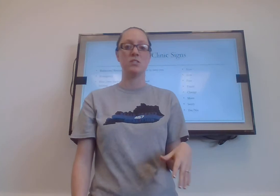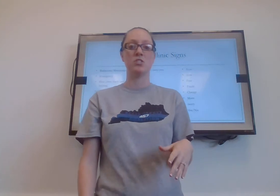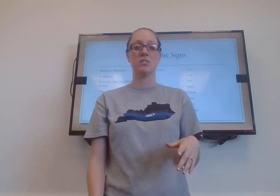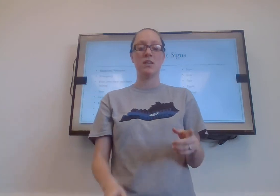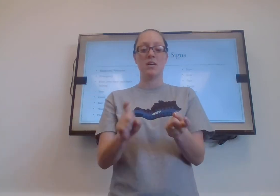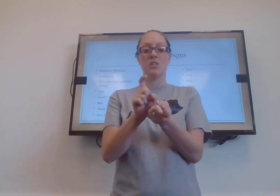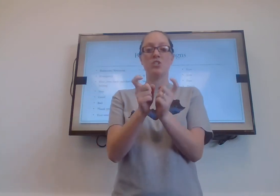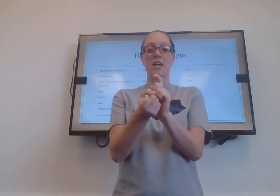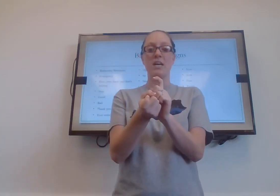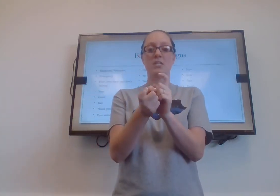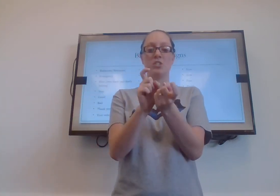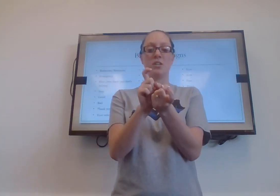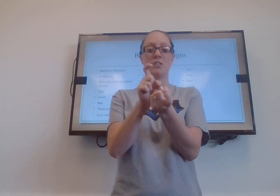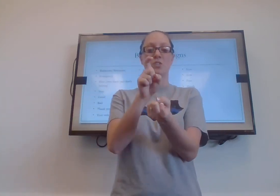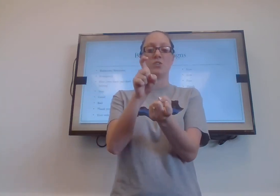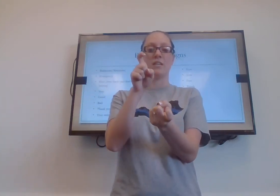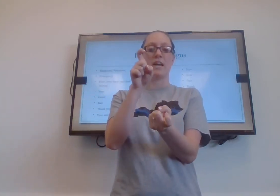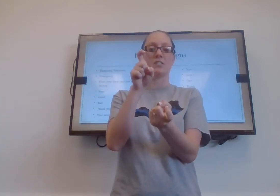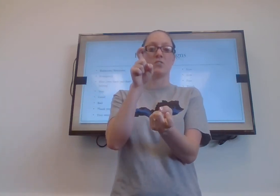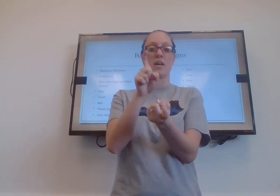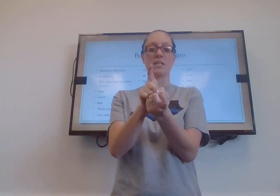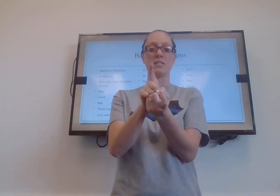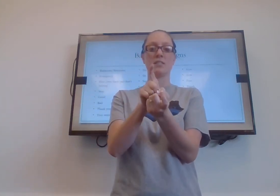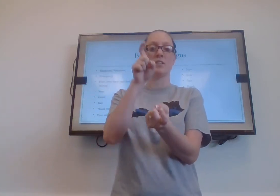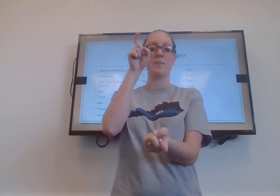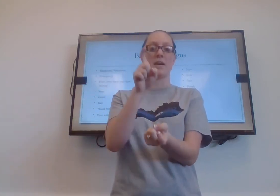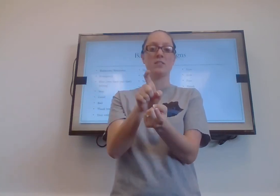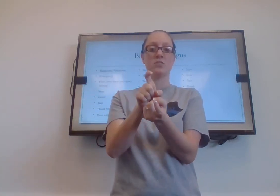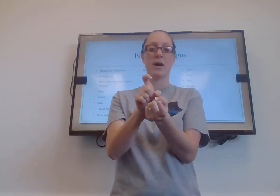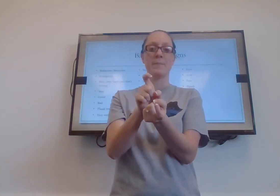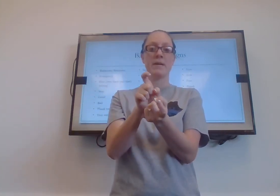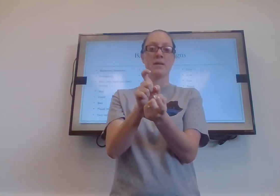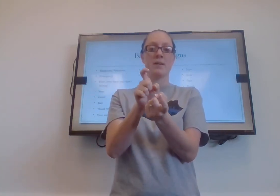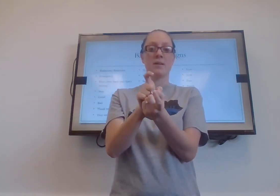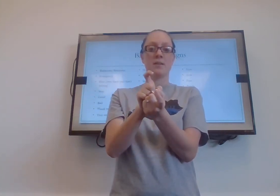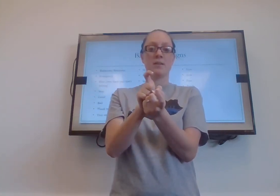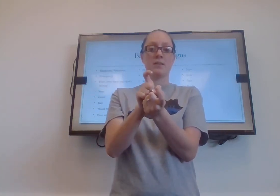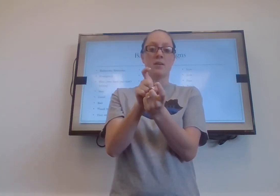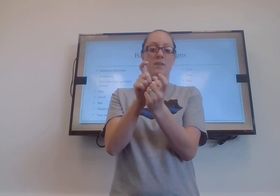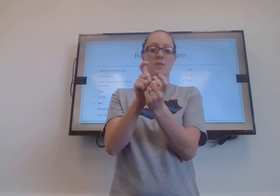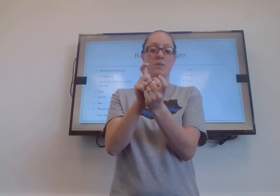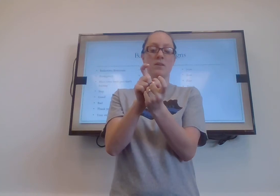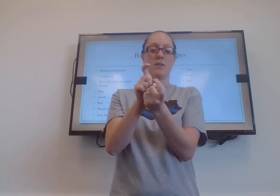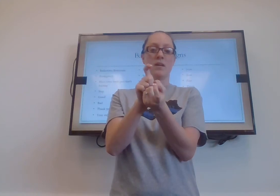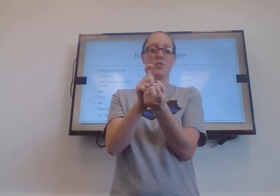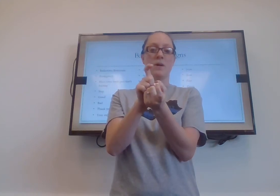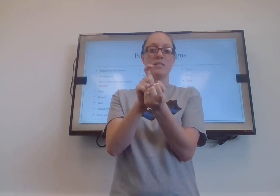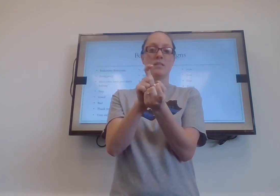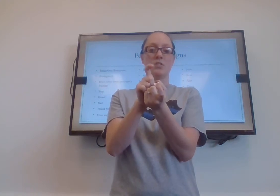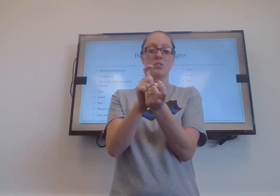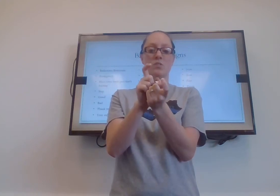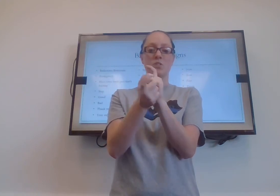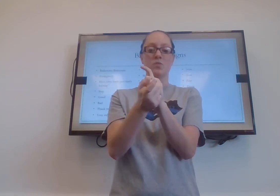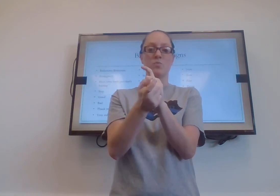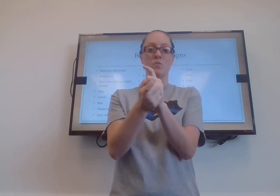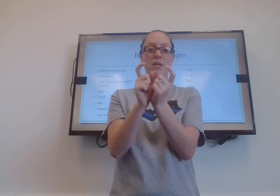positions, change, so it's an X on X, dominant hand on top of the other one. And you're basically just going to rotate